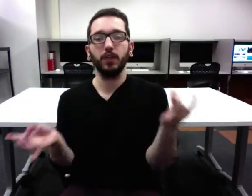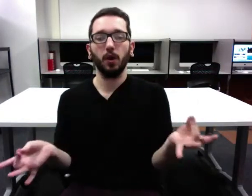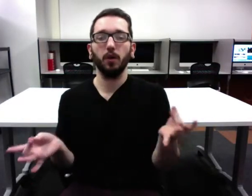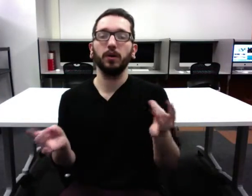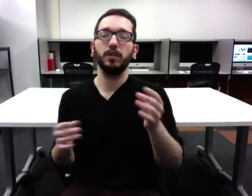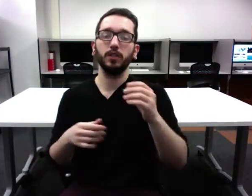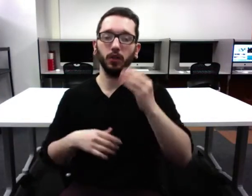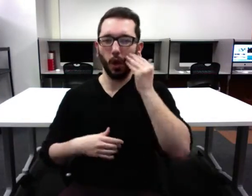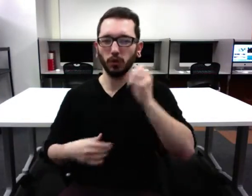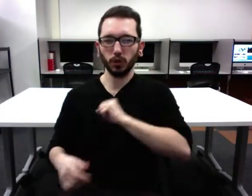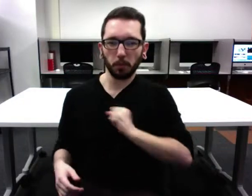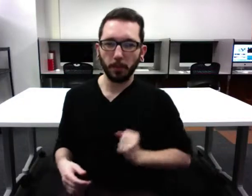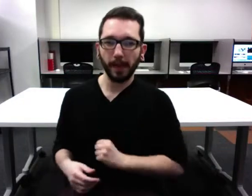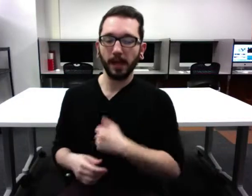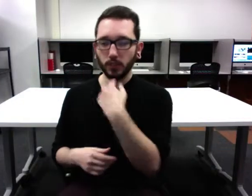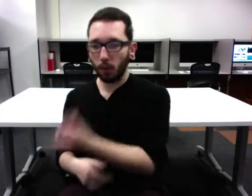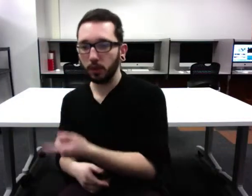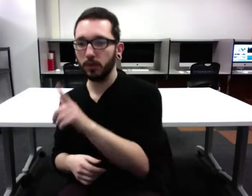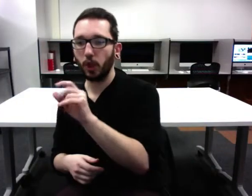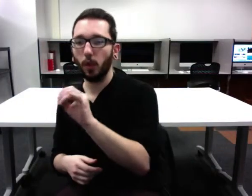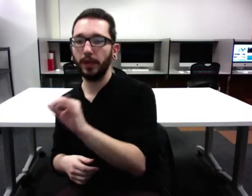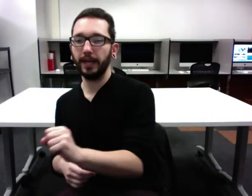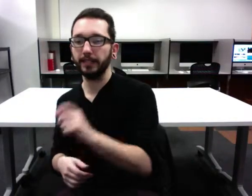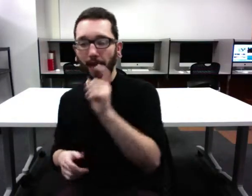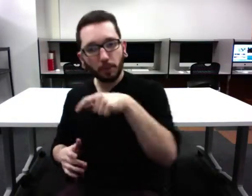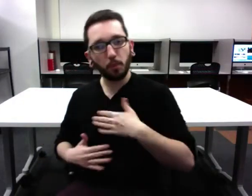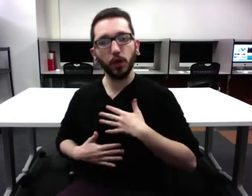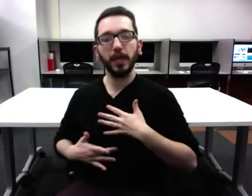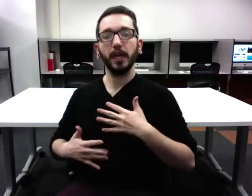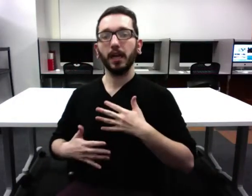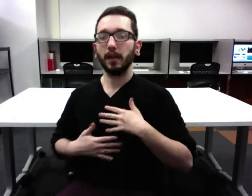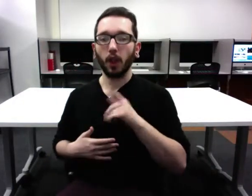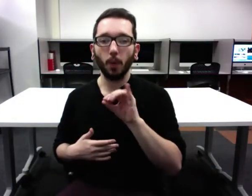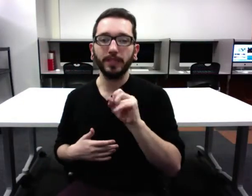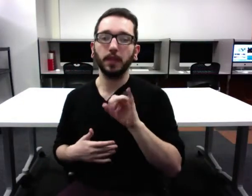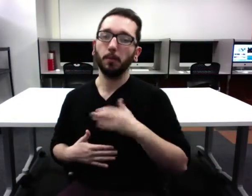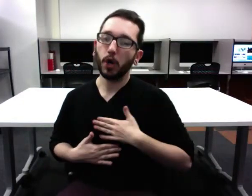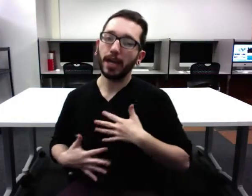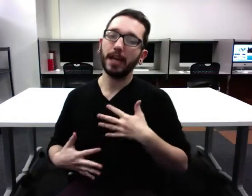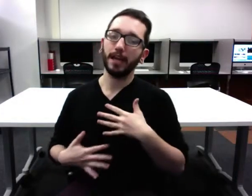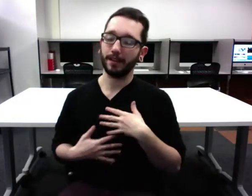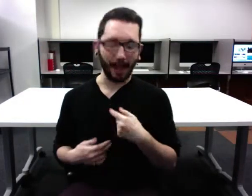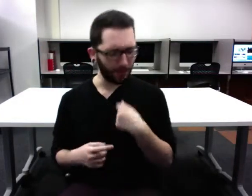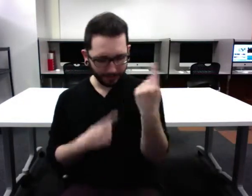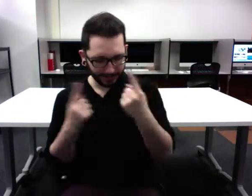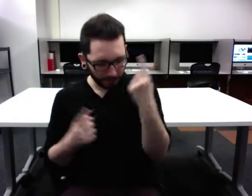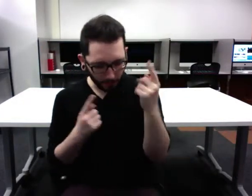said, breathe, Lois, breathe. I always think of that when I'm doing my breathing exercises. Meditation, very,